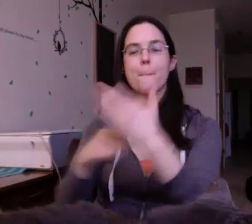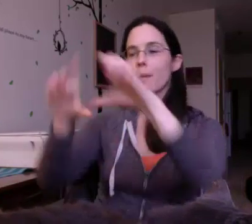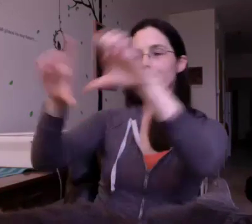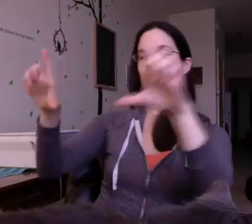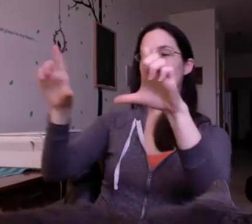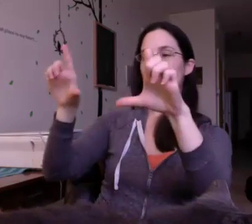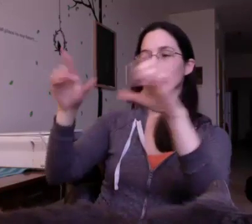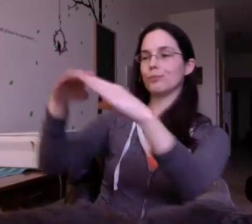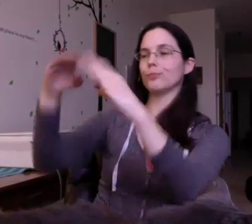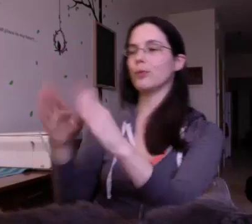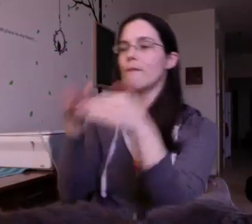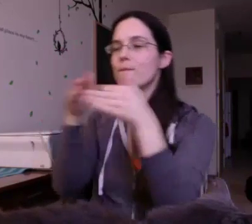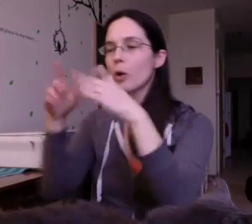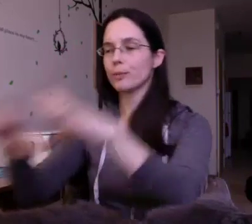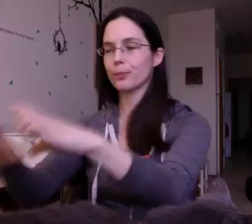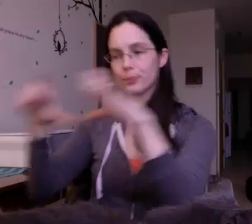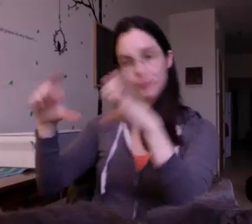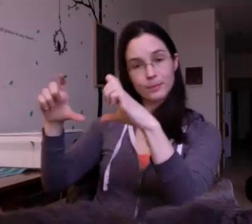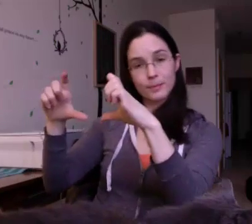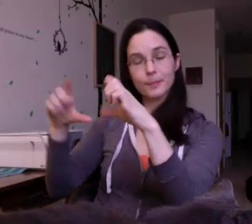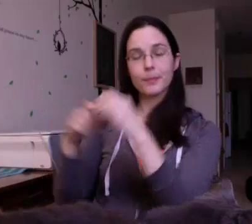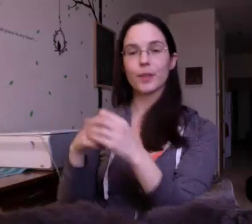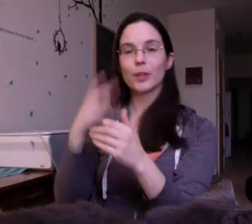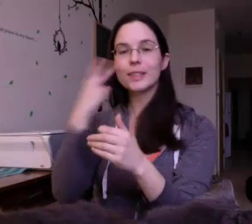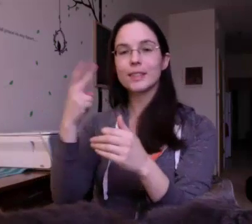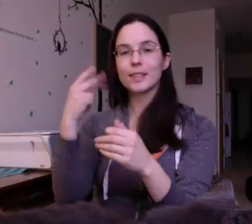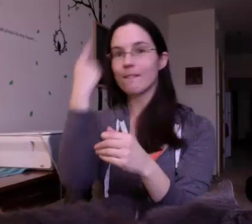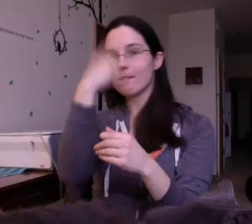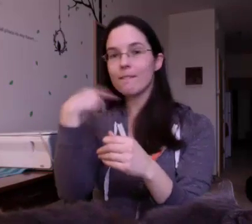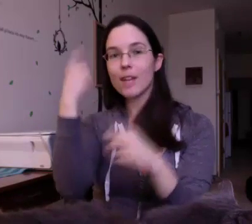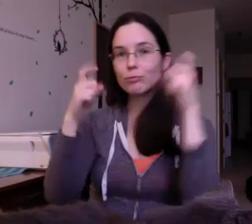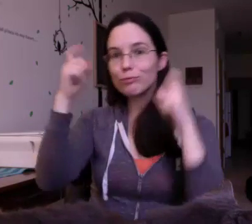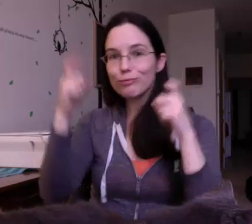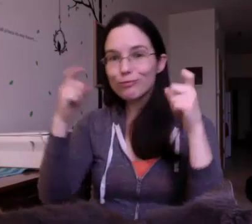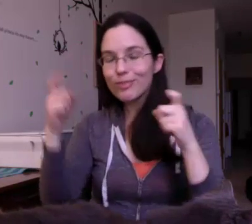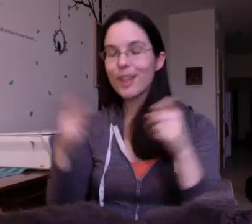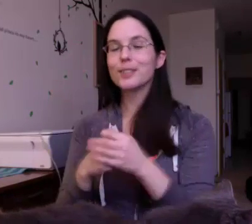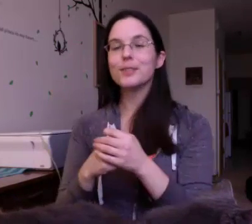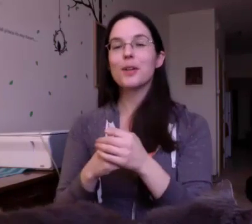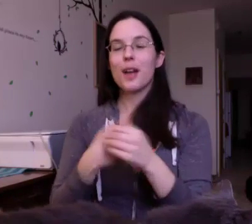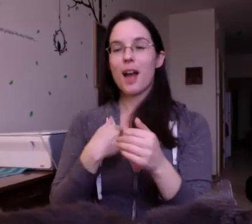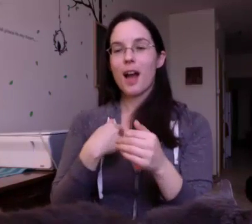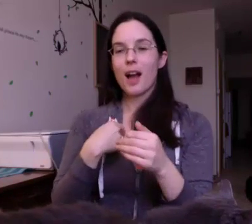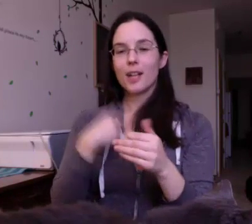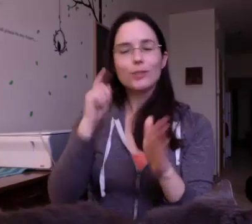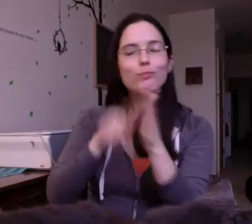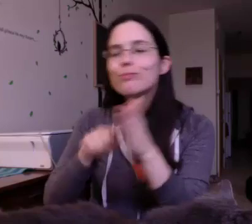priceless. But then you really want to go deep. And so I started playing around, and I found something going on over here. And I was